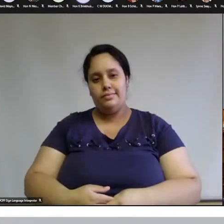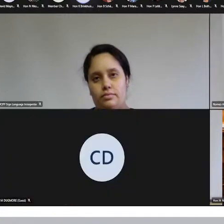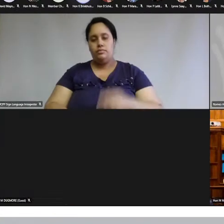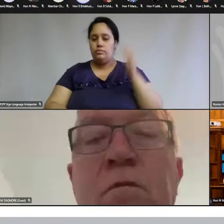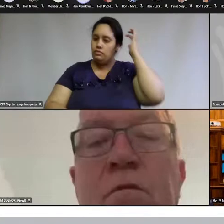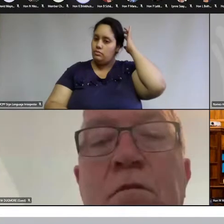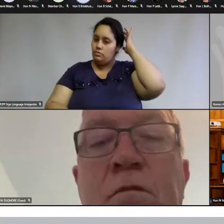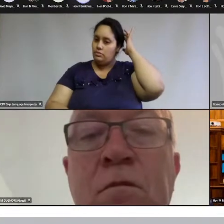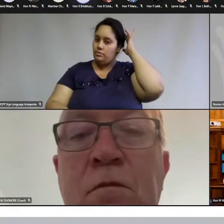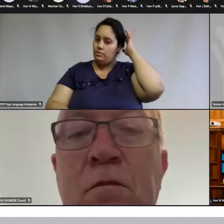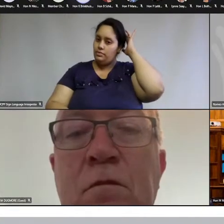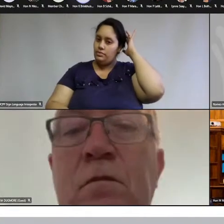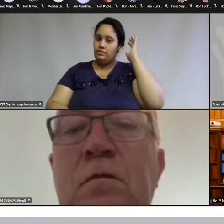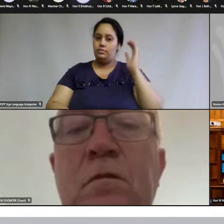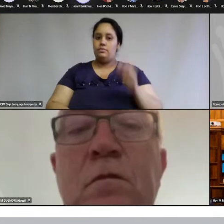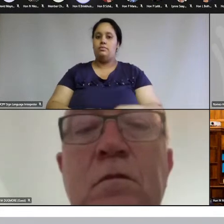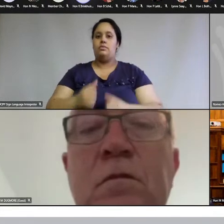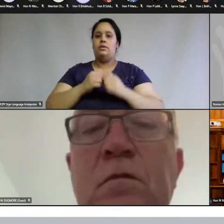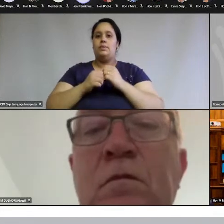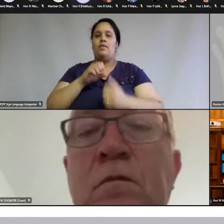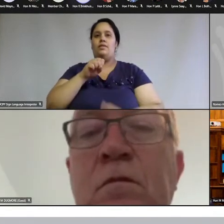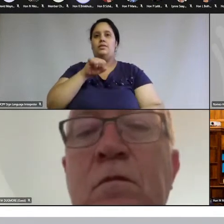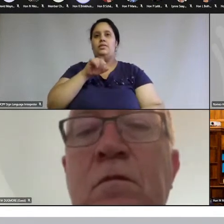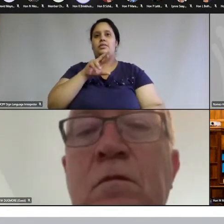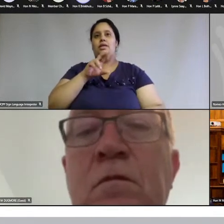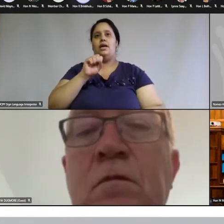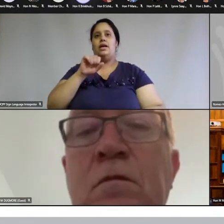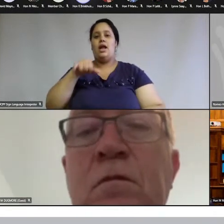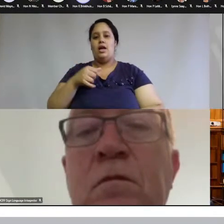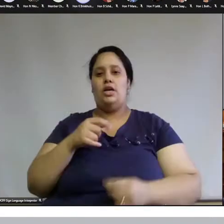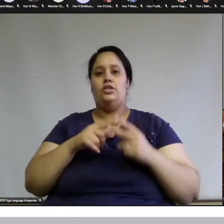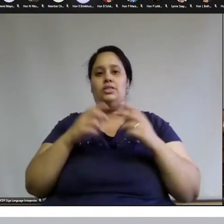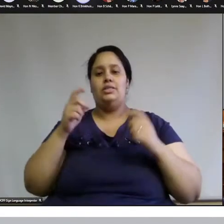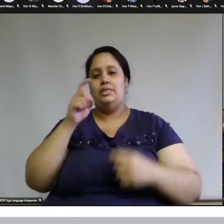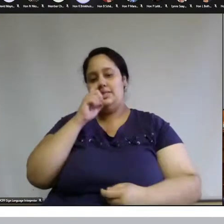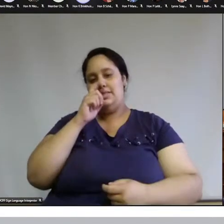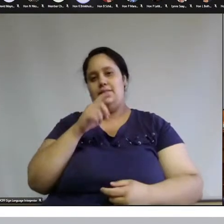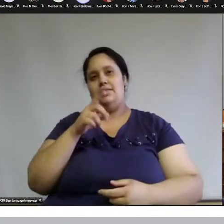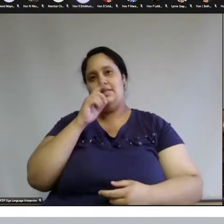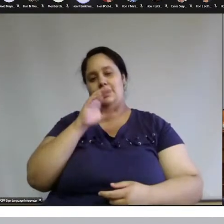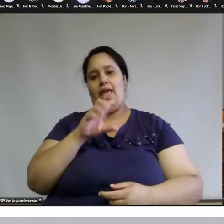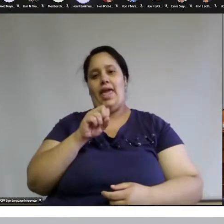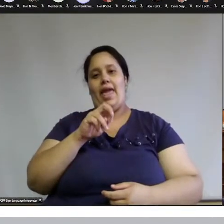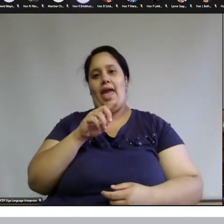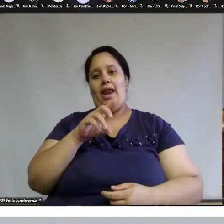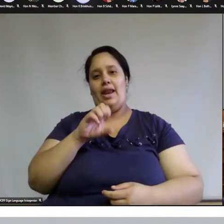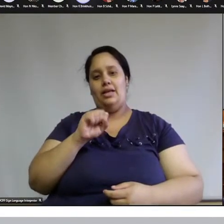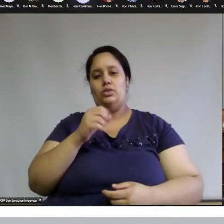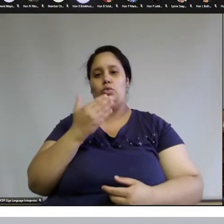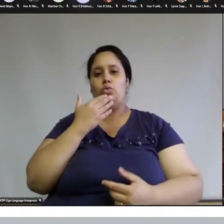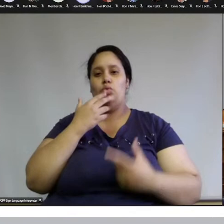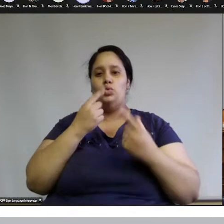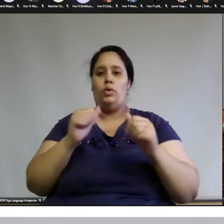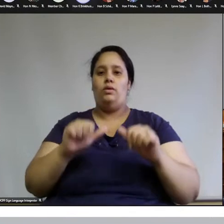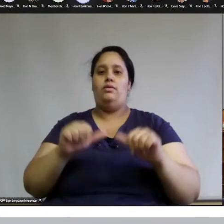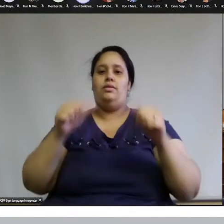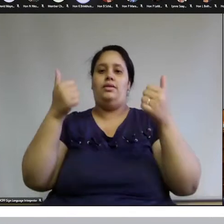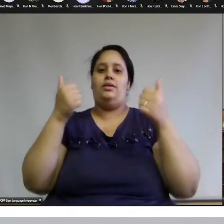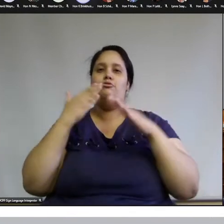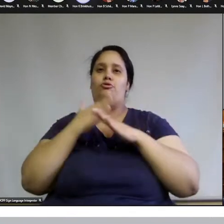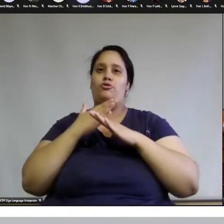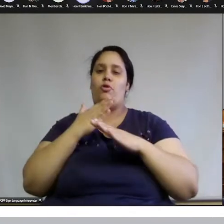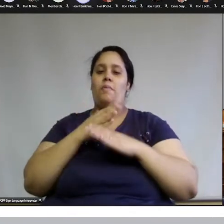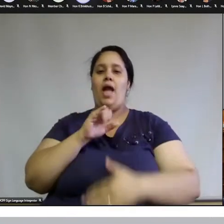There's a brother there, Brother Siraj. There's our sister Candice. They're doing a tremendous job in the